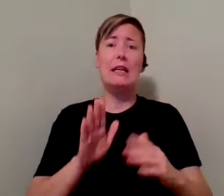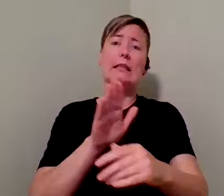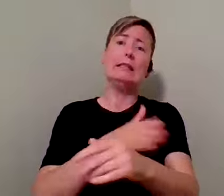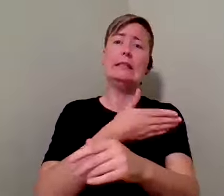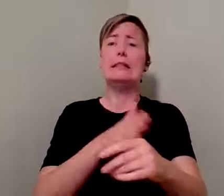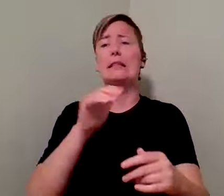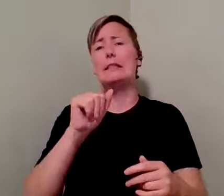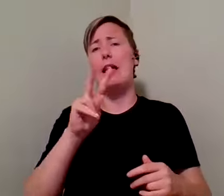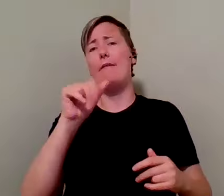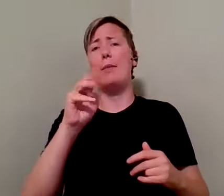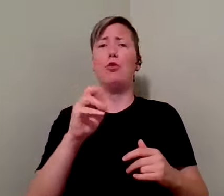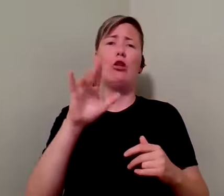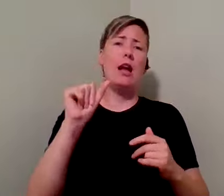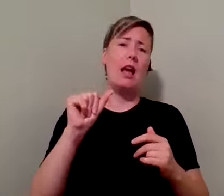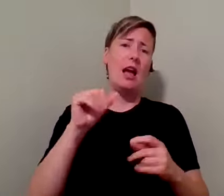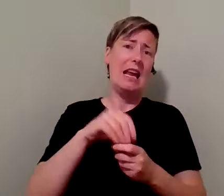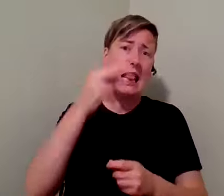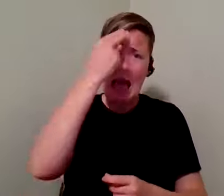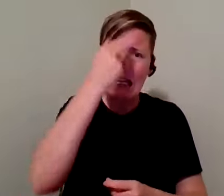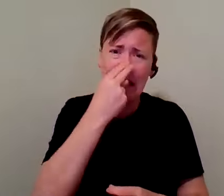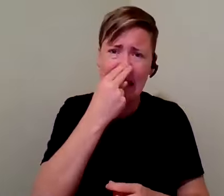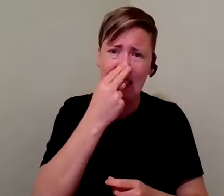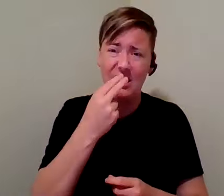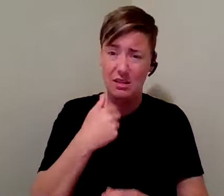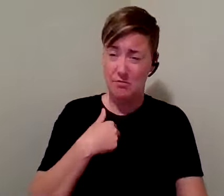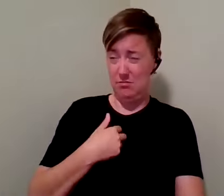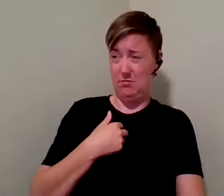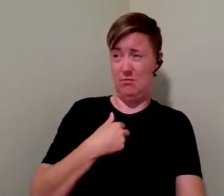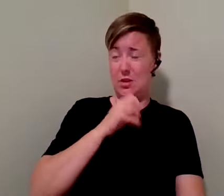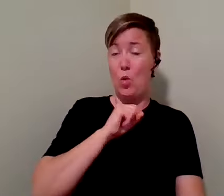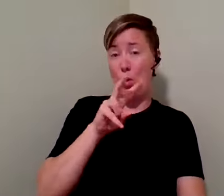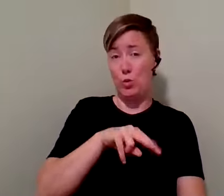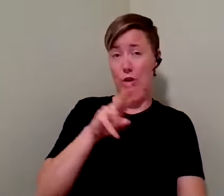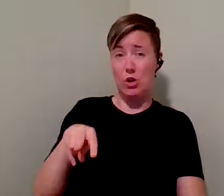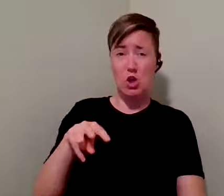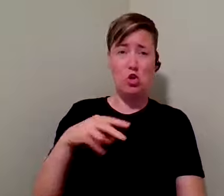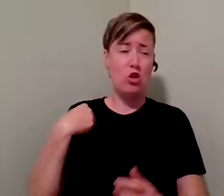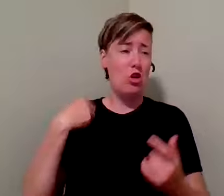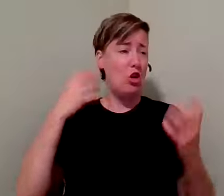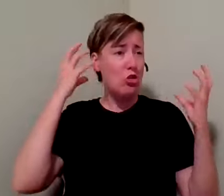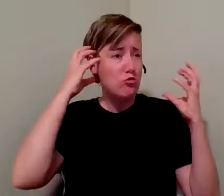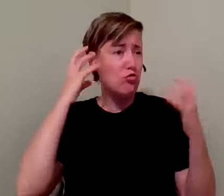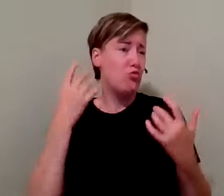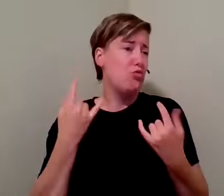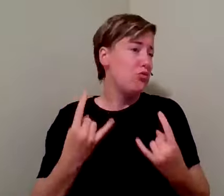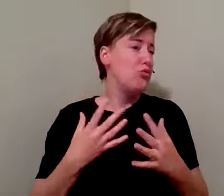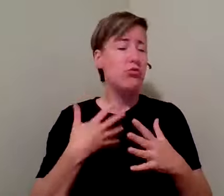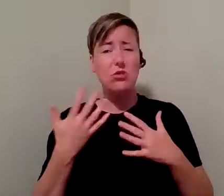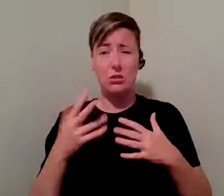Latin. And when you're freaking 22 years old and you're listening to, Pink Floyd, and you're really not into Uncle Tony and Ave